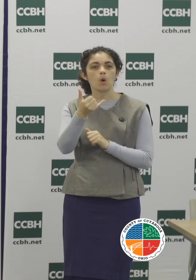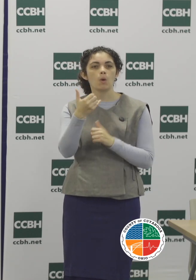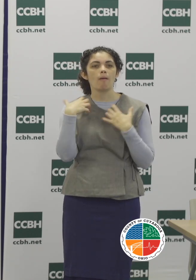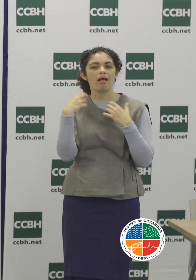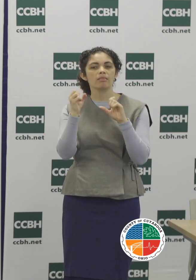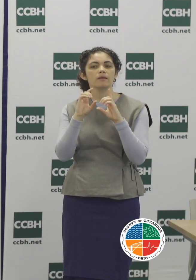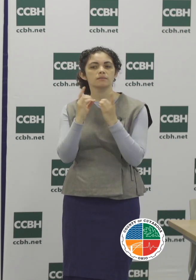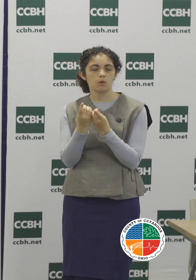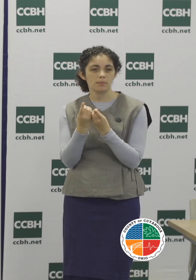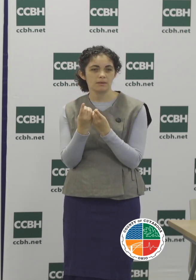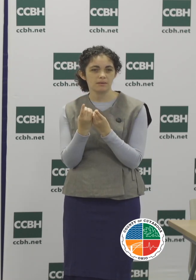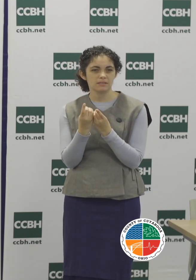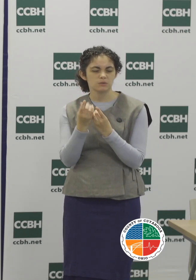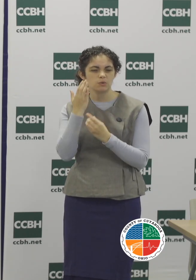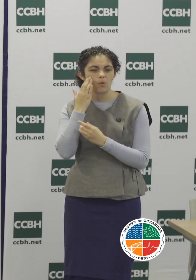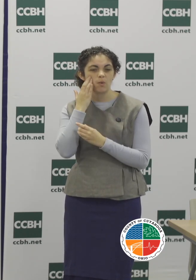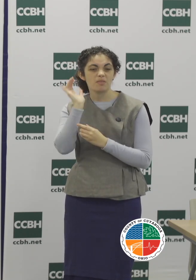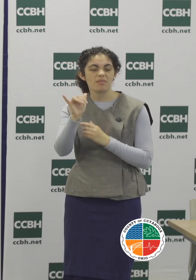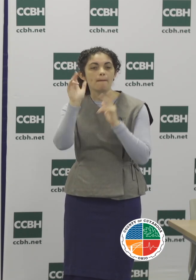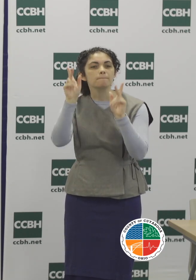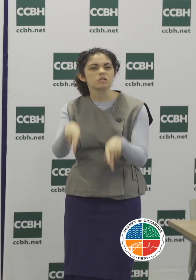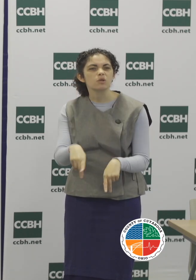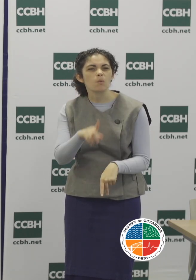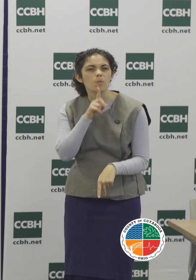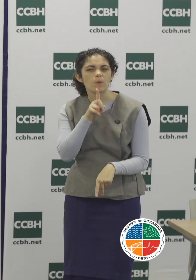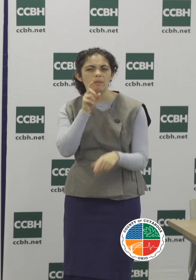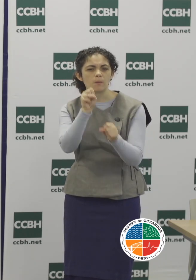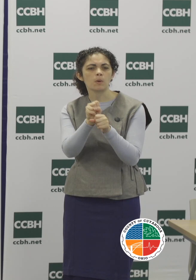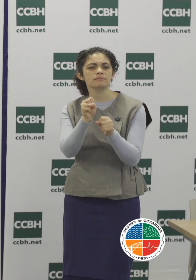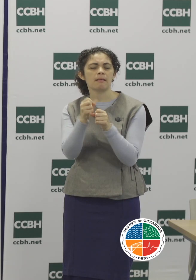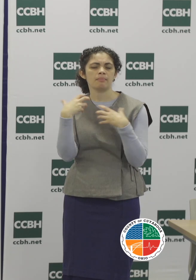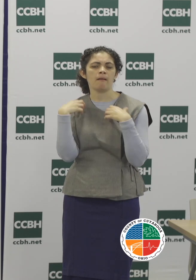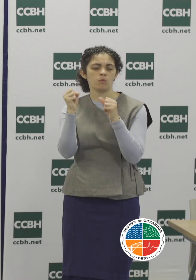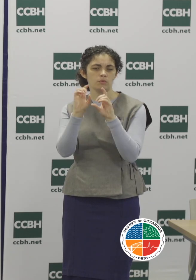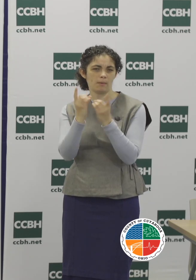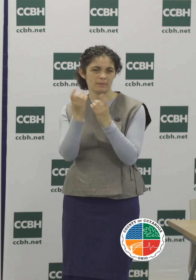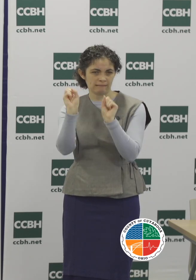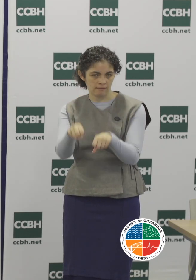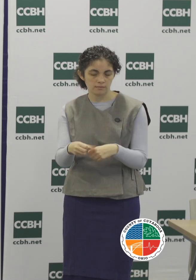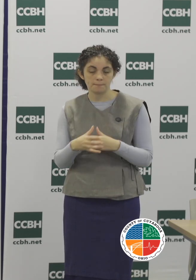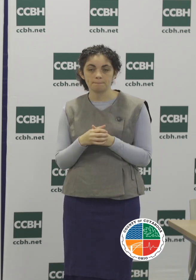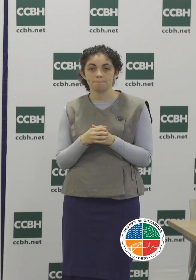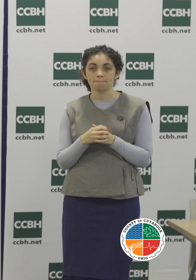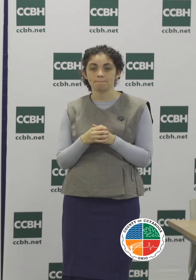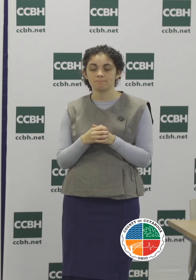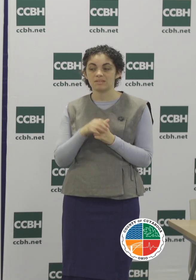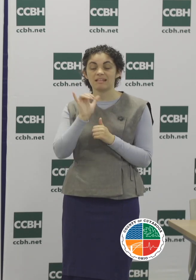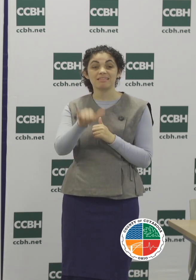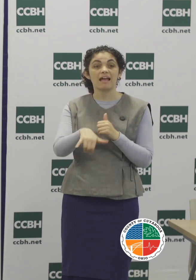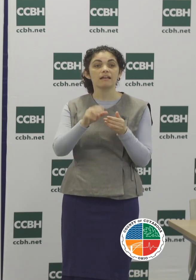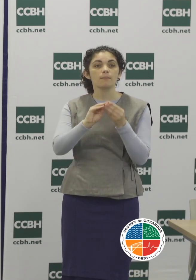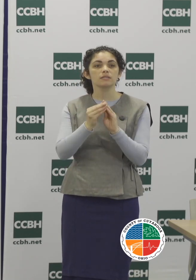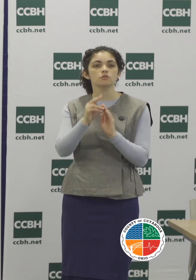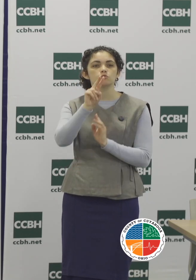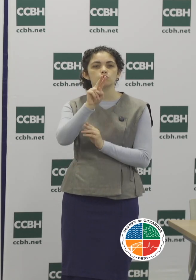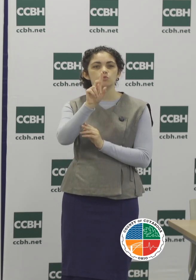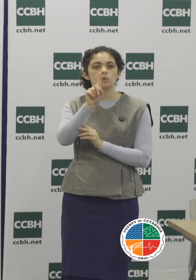health department to verify that that person works at the health department. And that number is